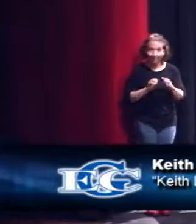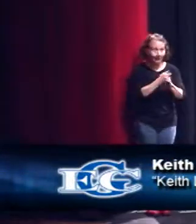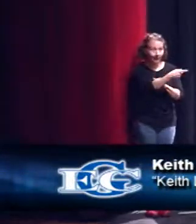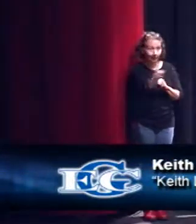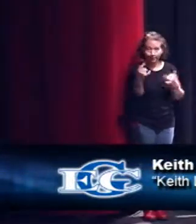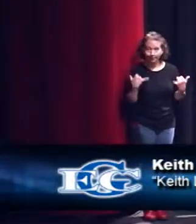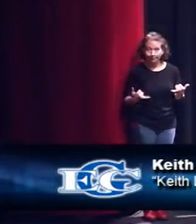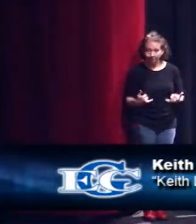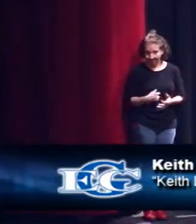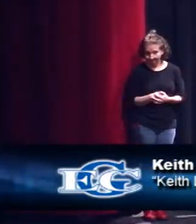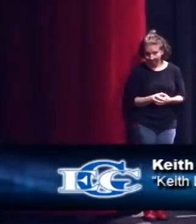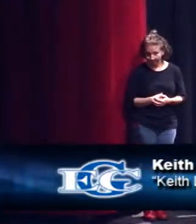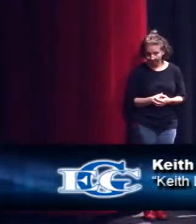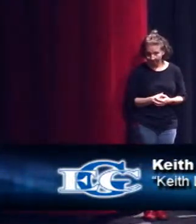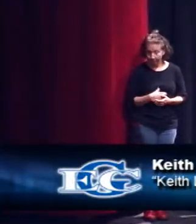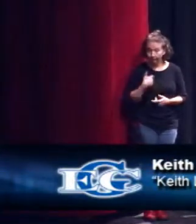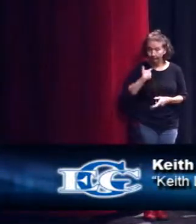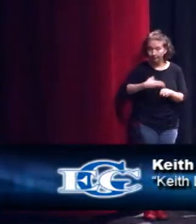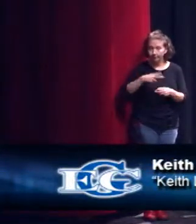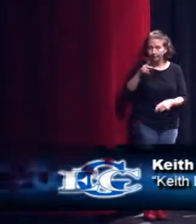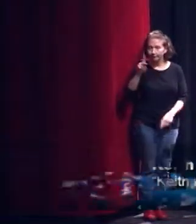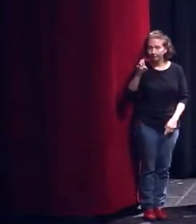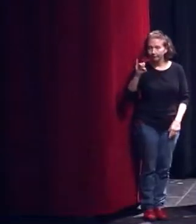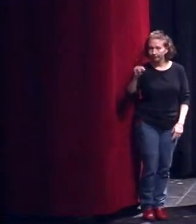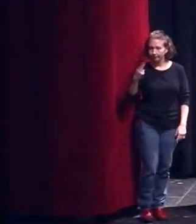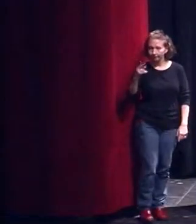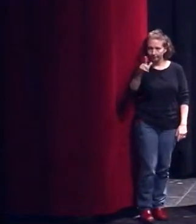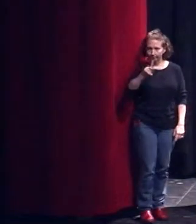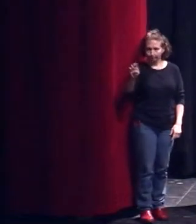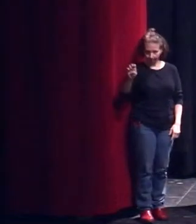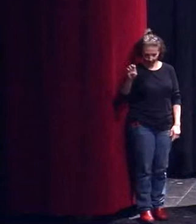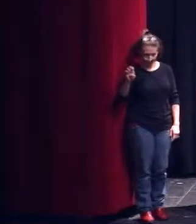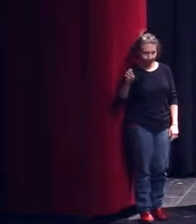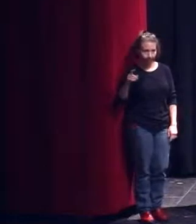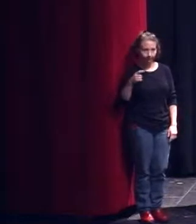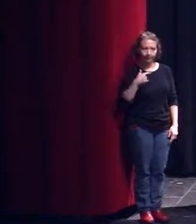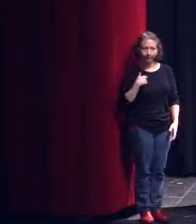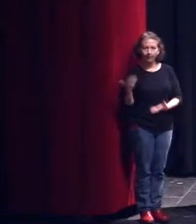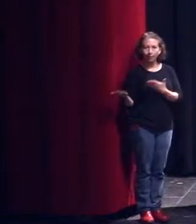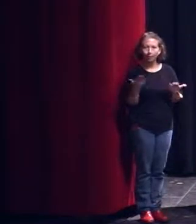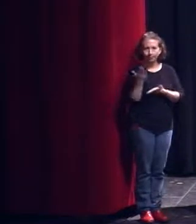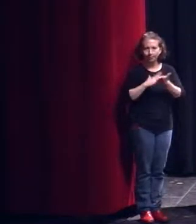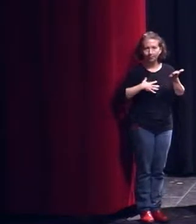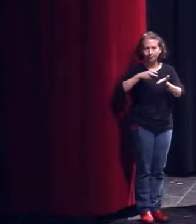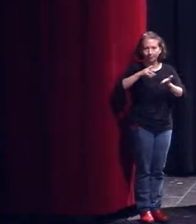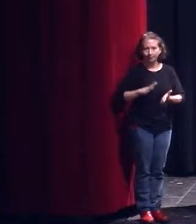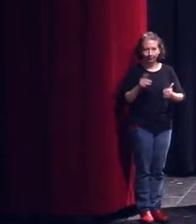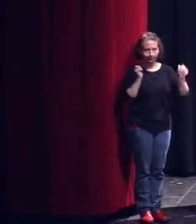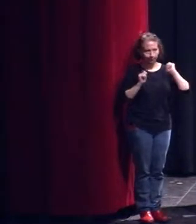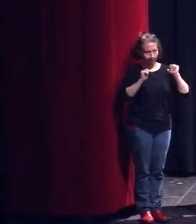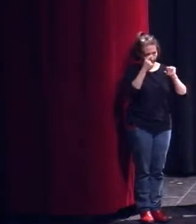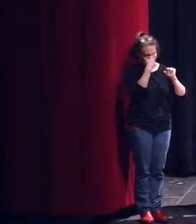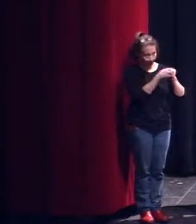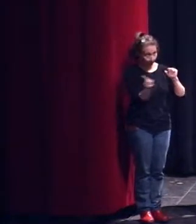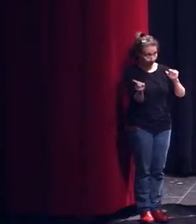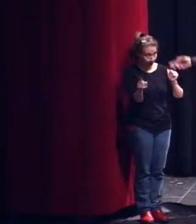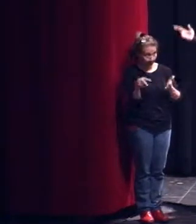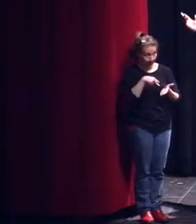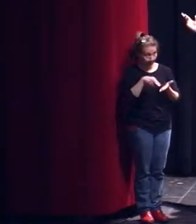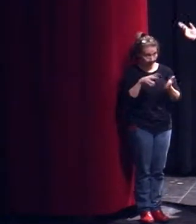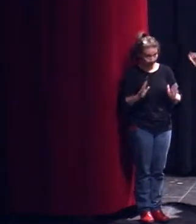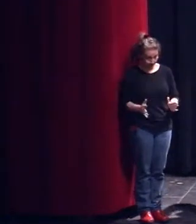are you today? My name is Keith Lee, and I brought some of my dancers here to perform for you.